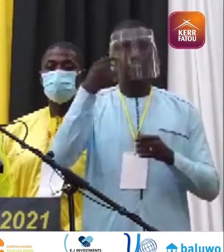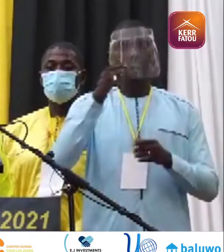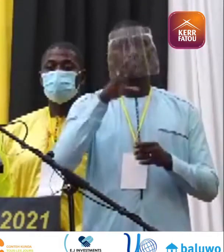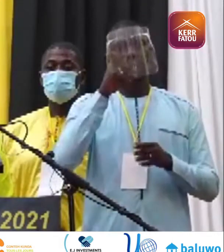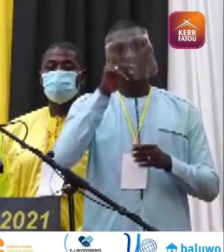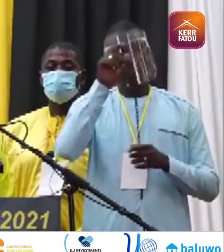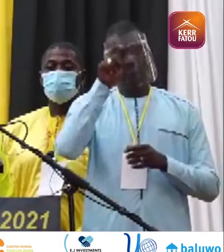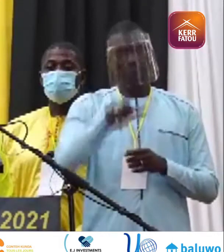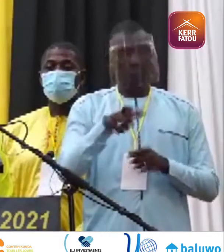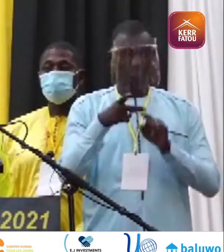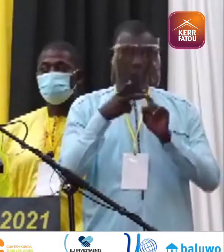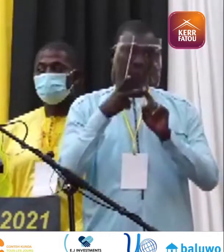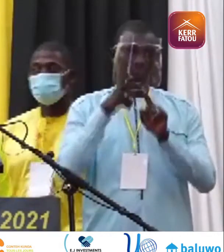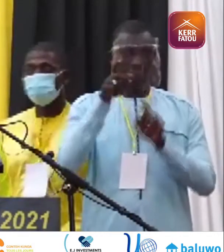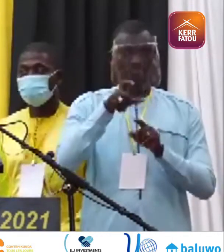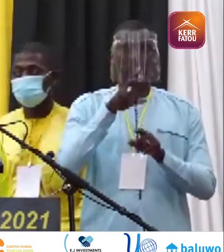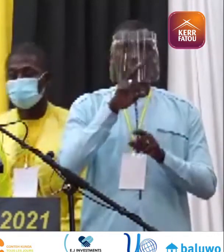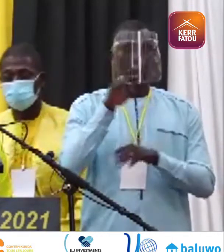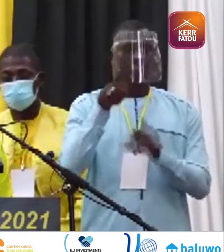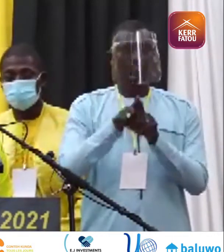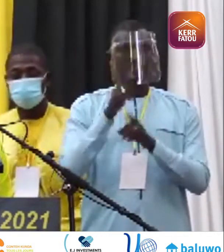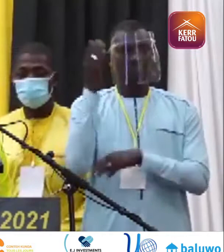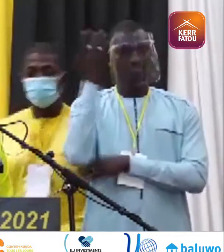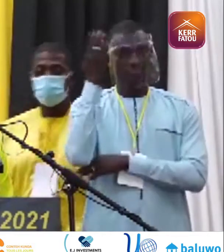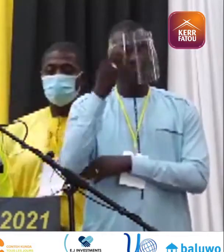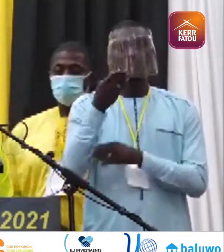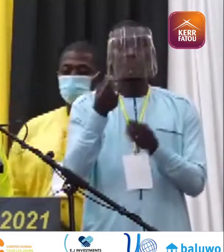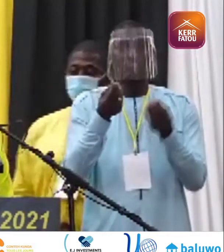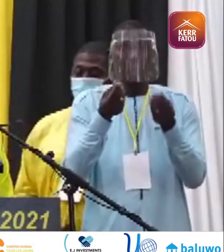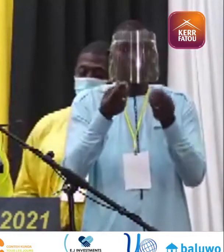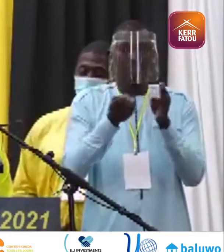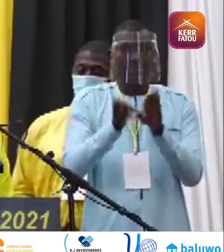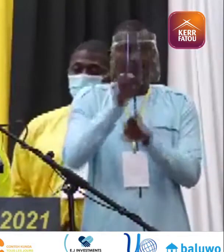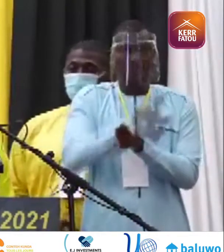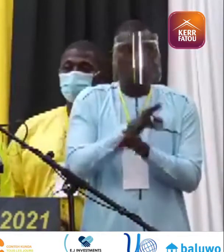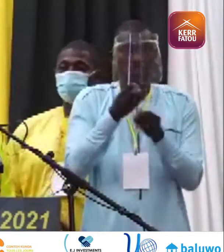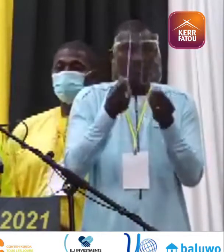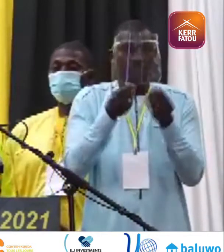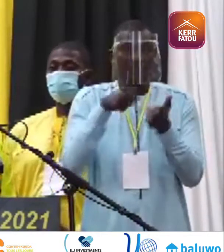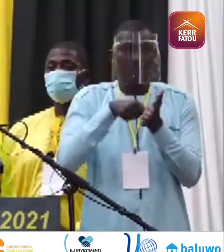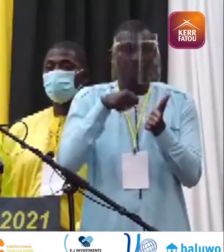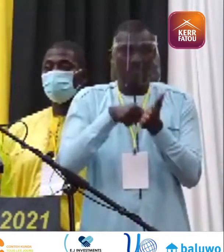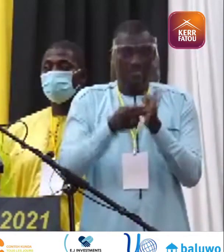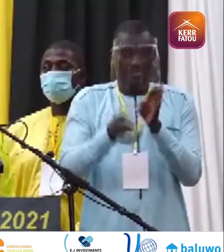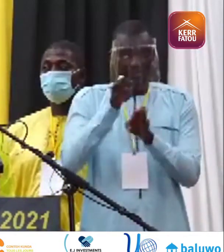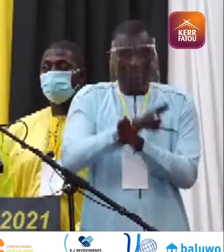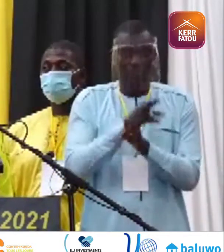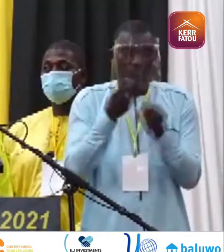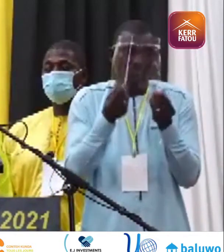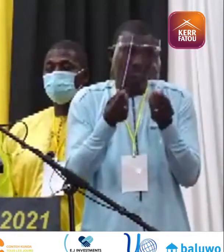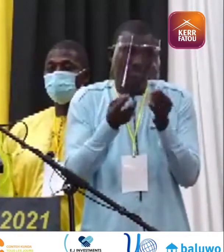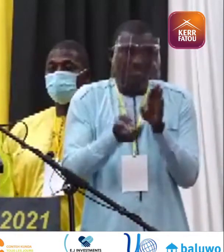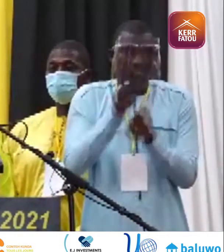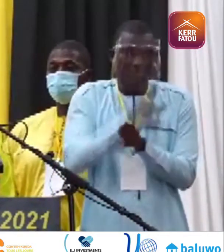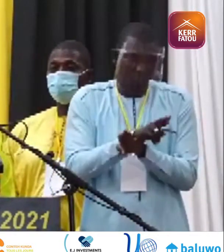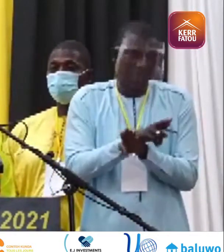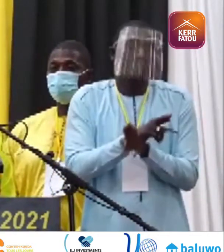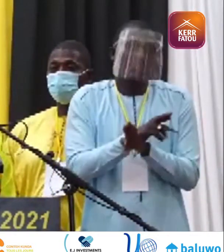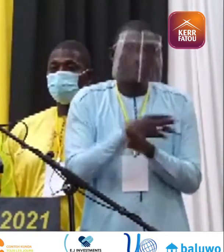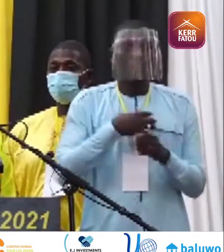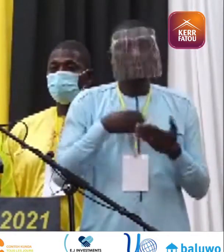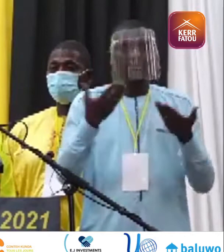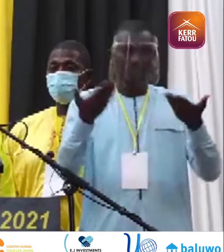speaker who will present the financial report. It gives me great pleasure to